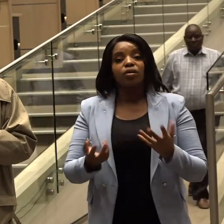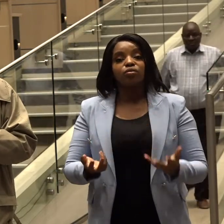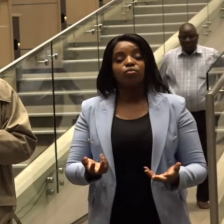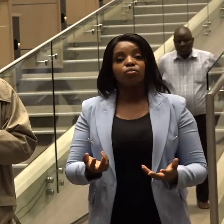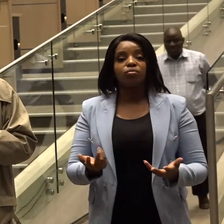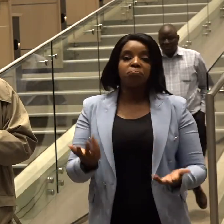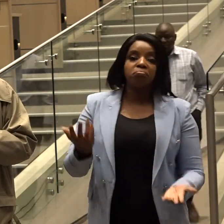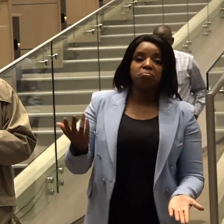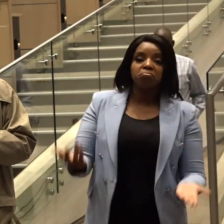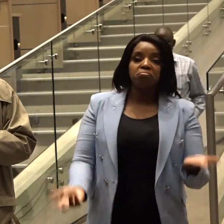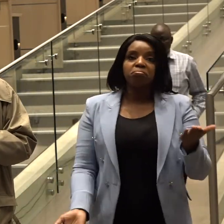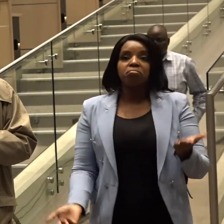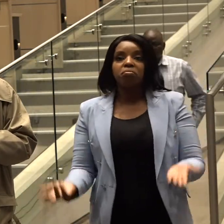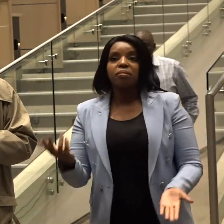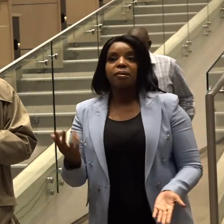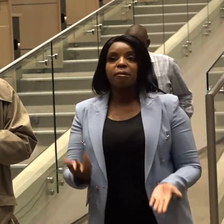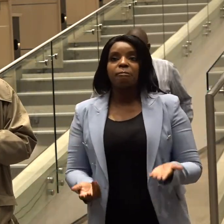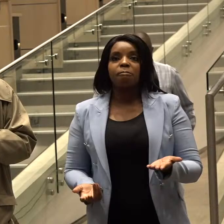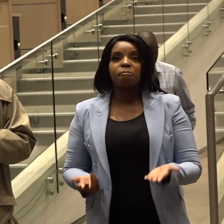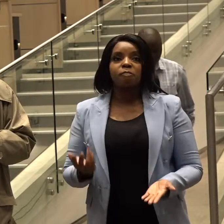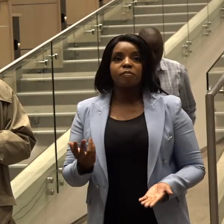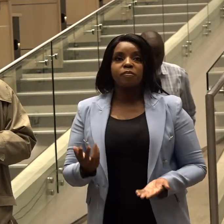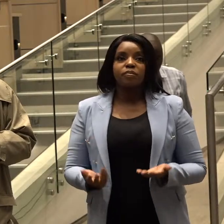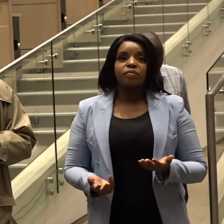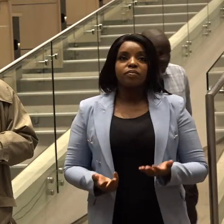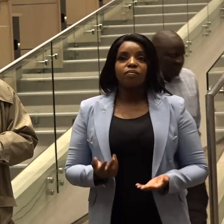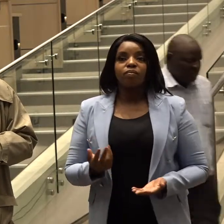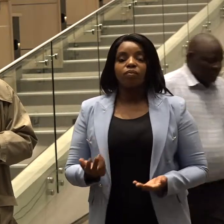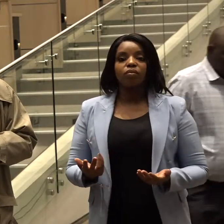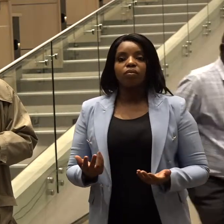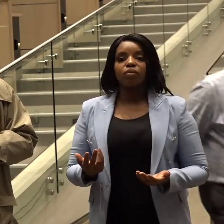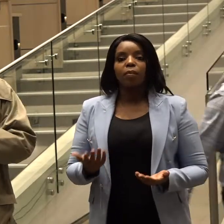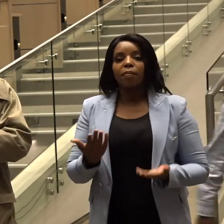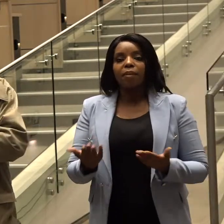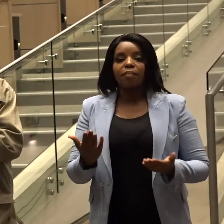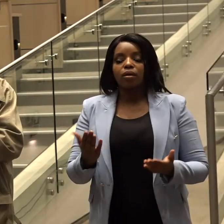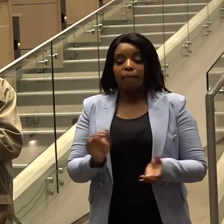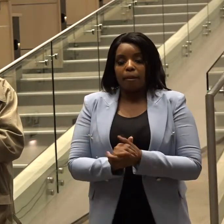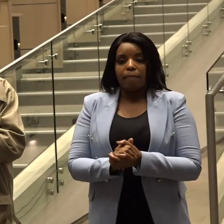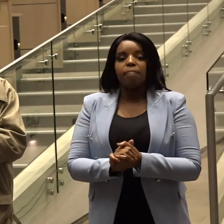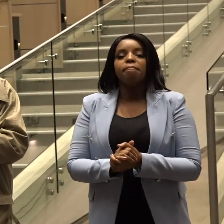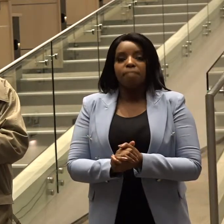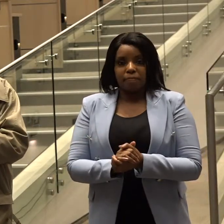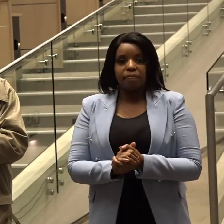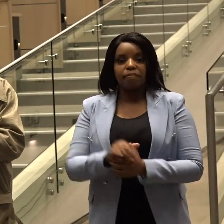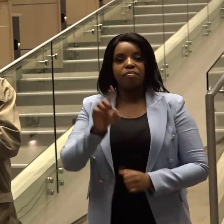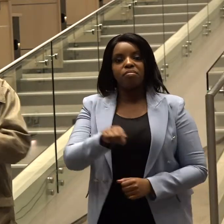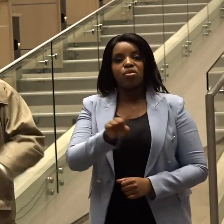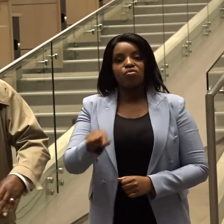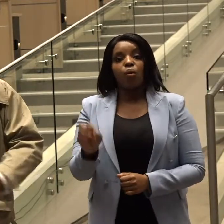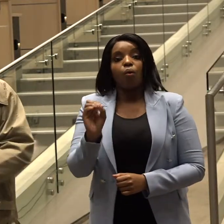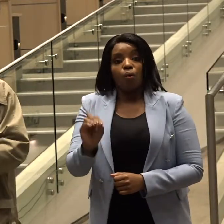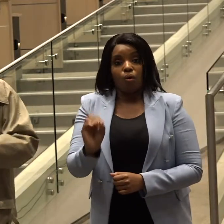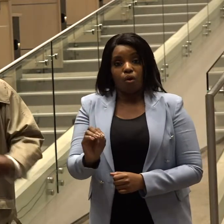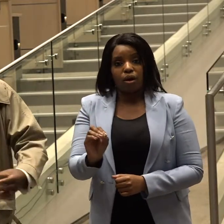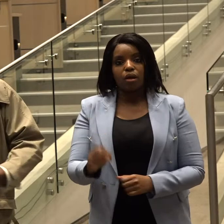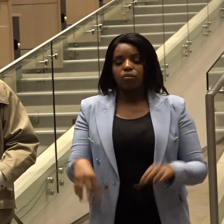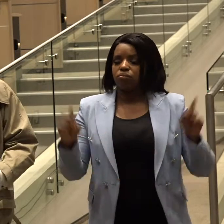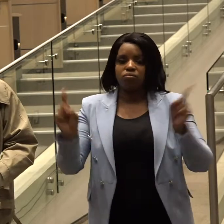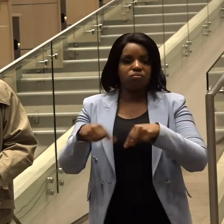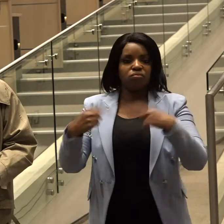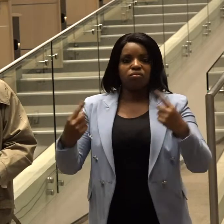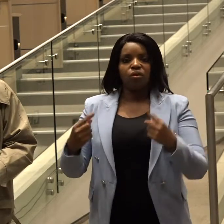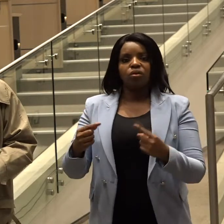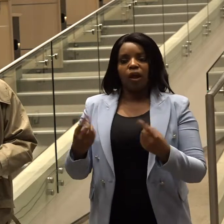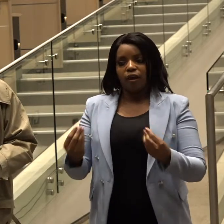somehow you know really if I do guilty you cannot have a taxi or a